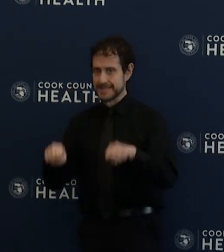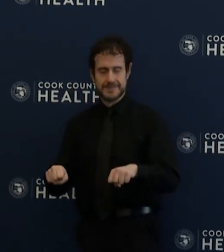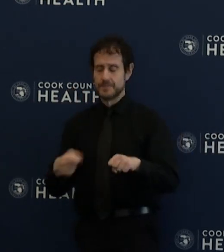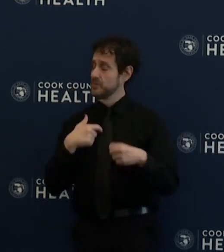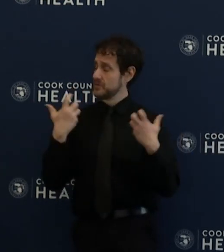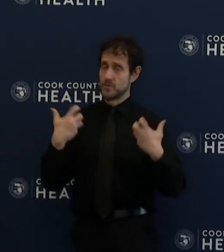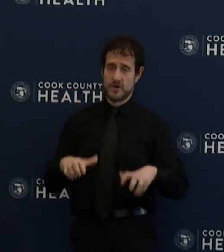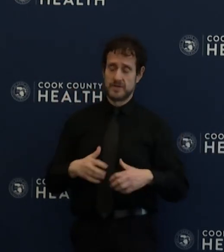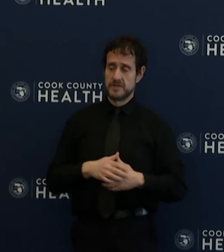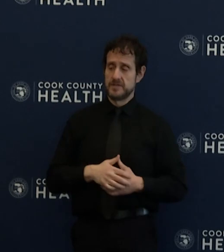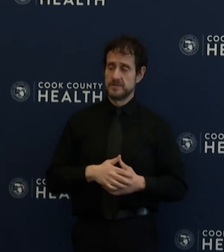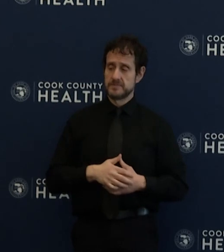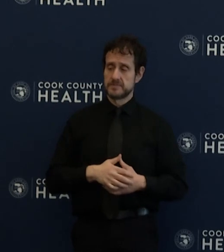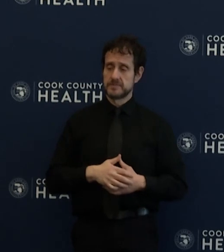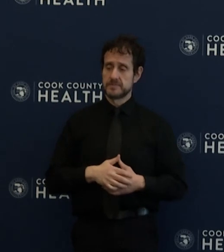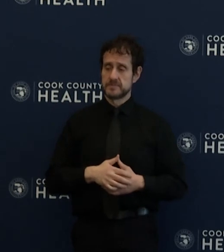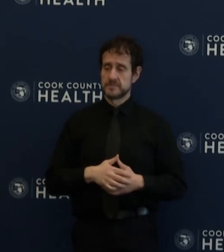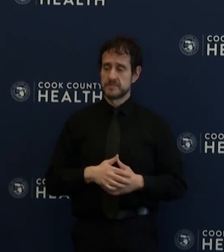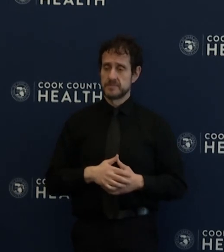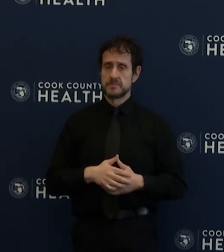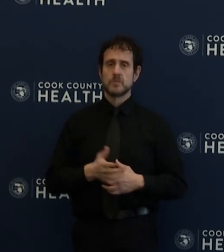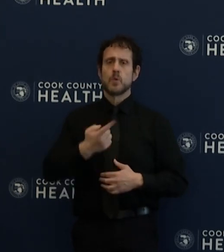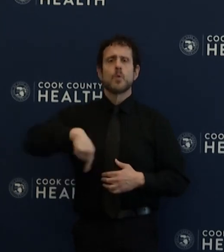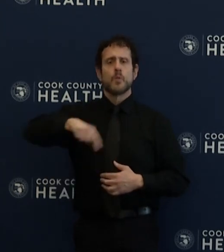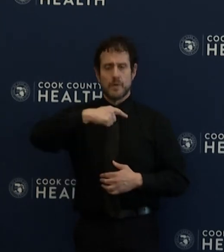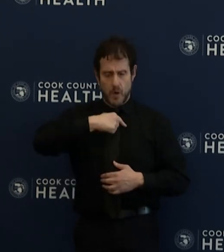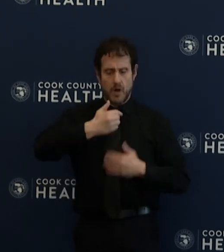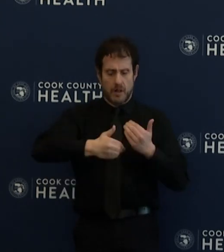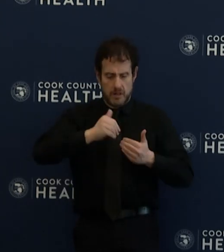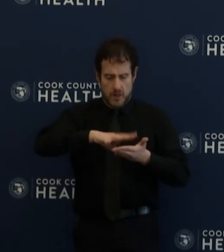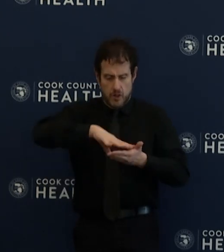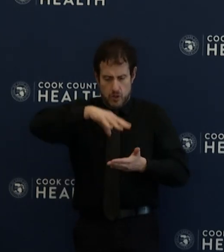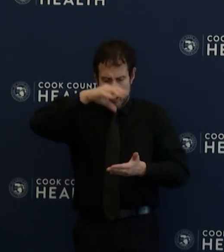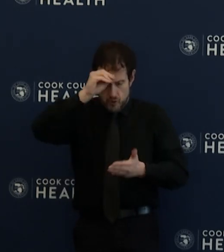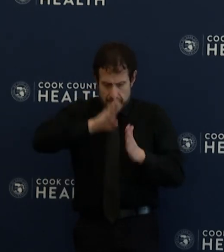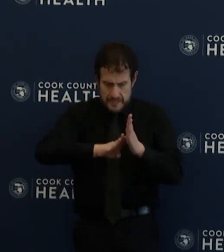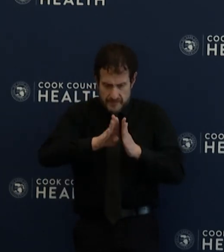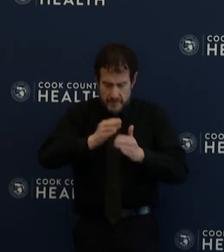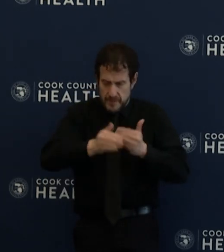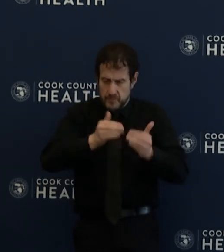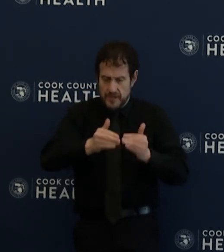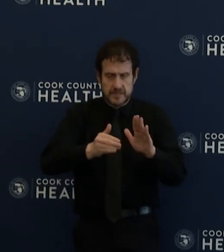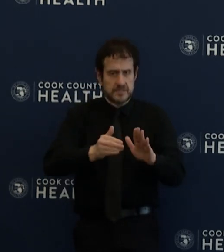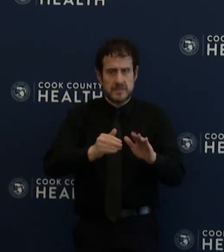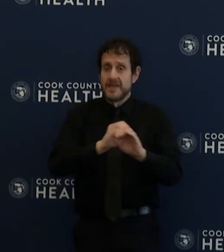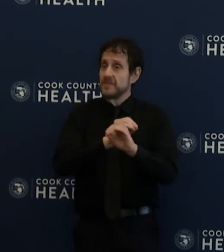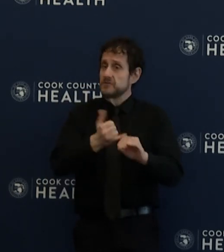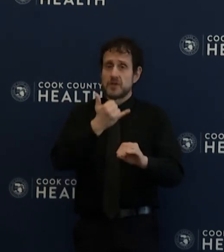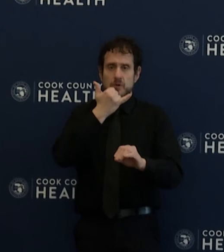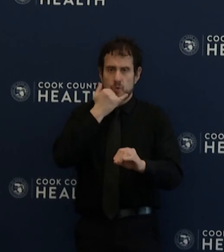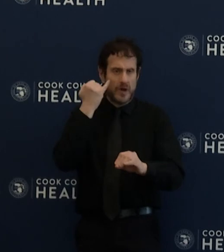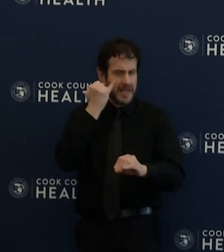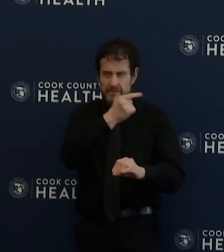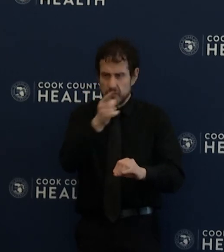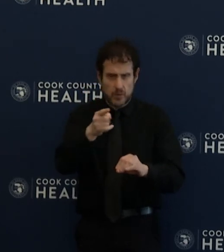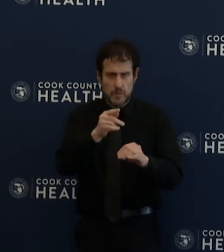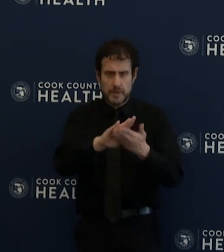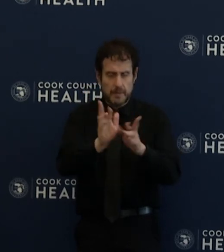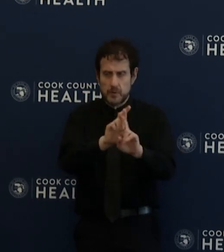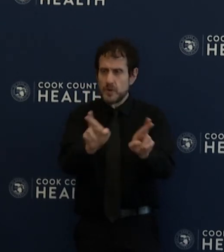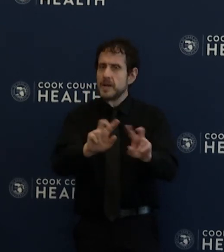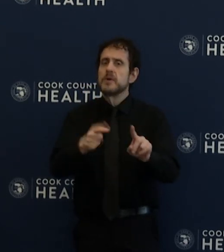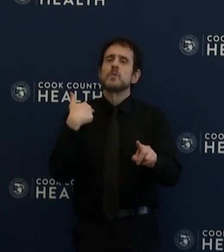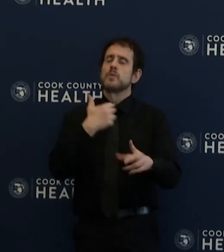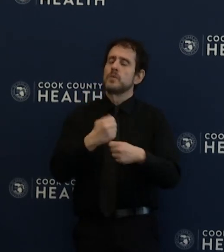need to register. So that everyone's learning in this process, and I don't think anything is wrong in how you're getting ready, but we do want to make sure that we're